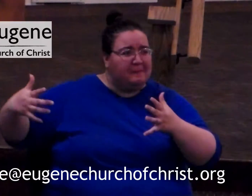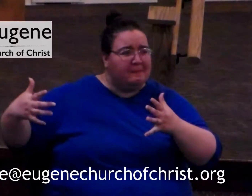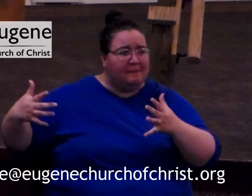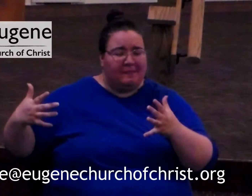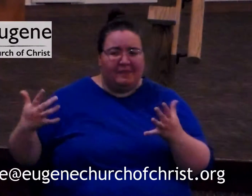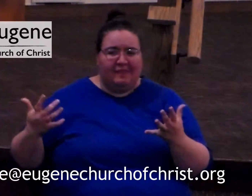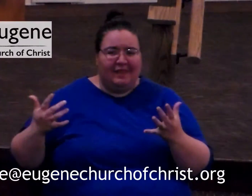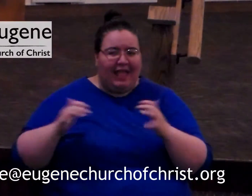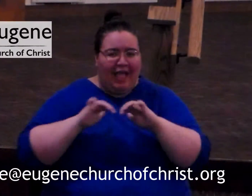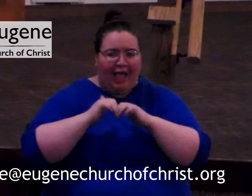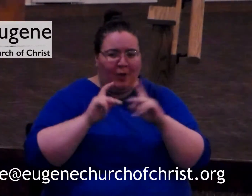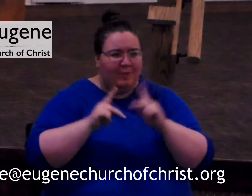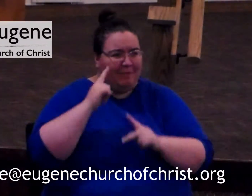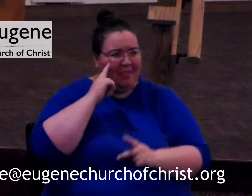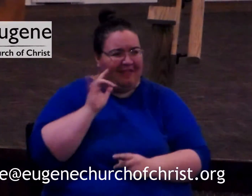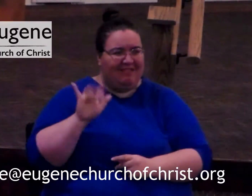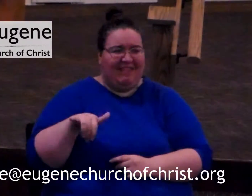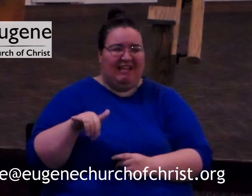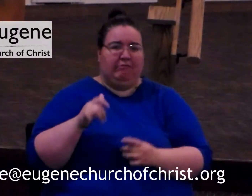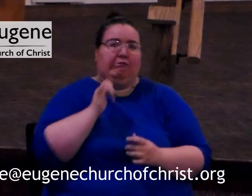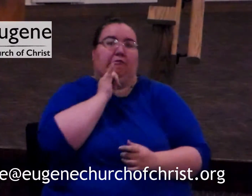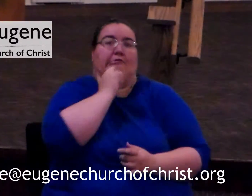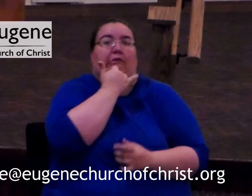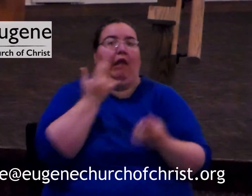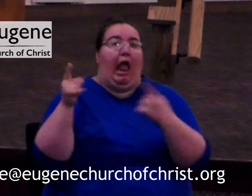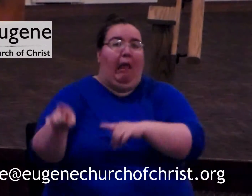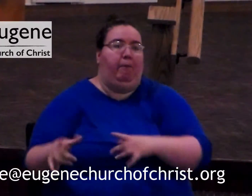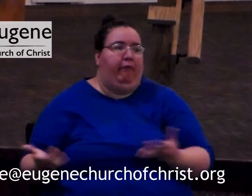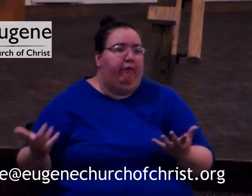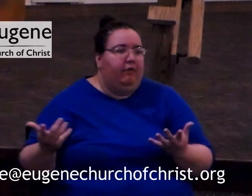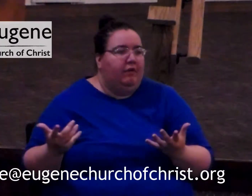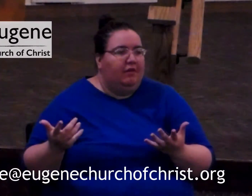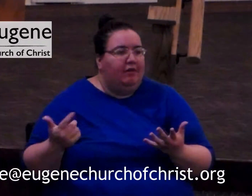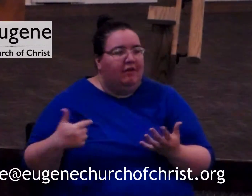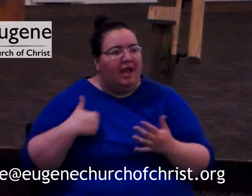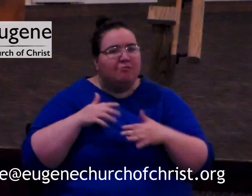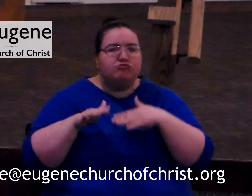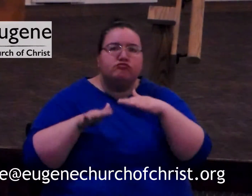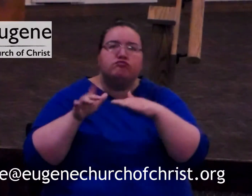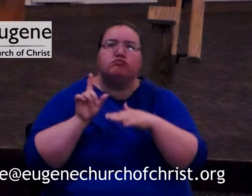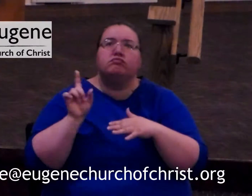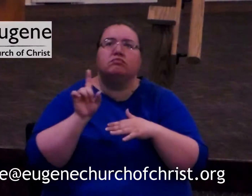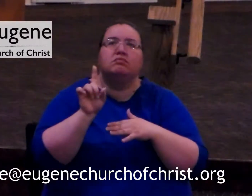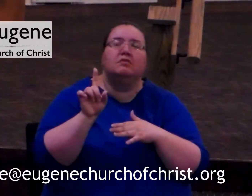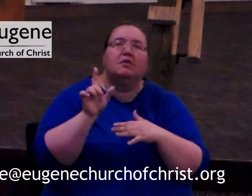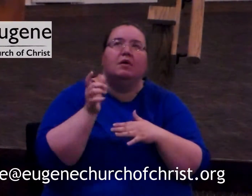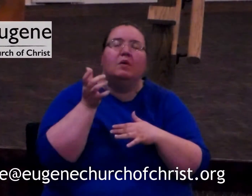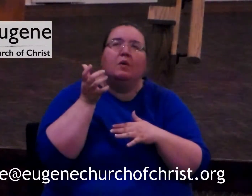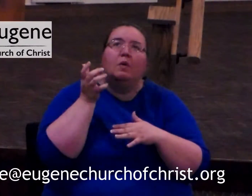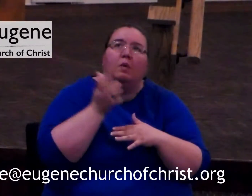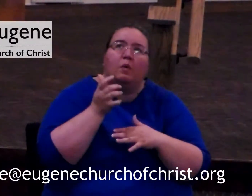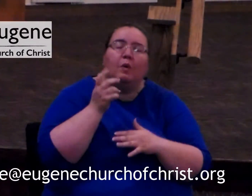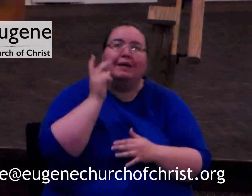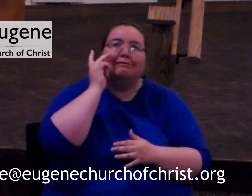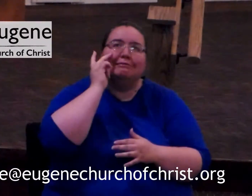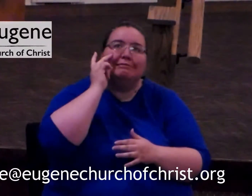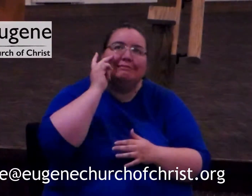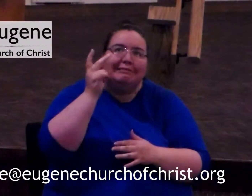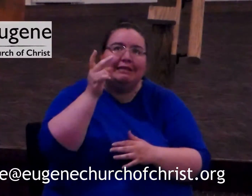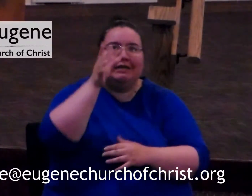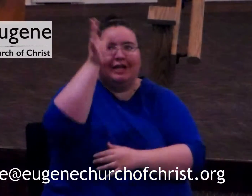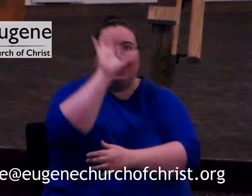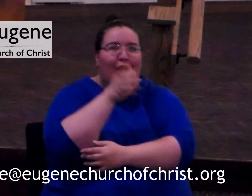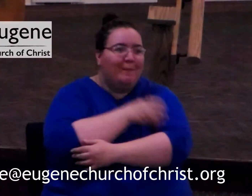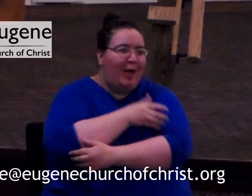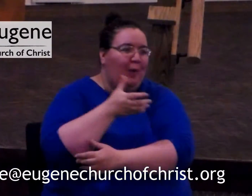just happened? And I find myself walking through that forest being amazed by the power of God. These folks, as